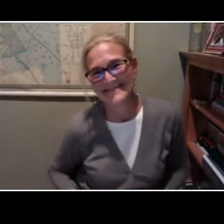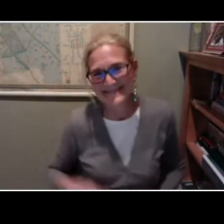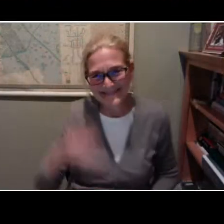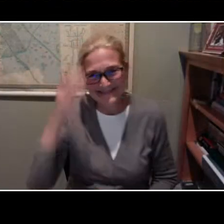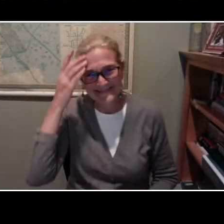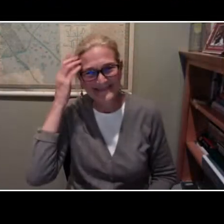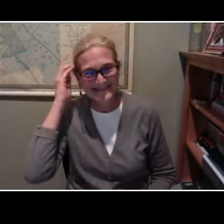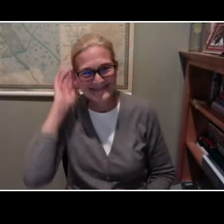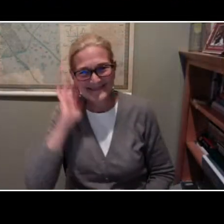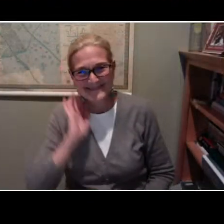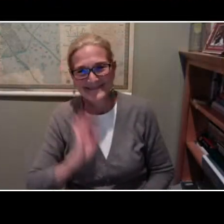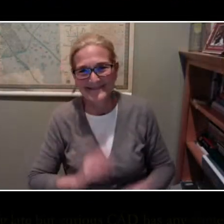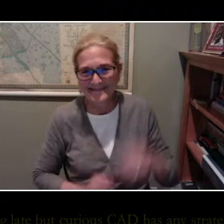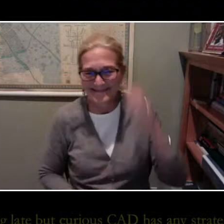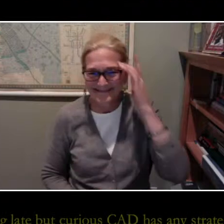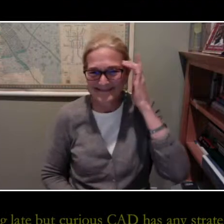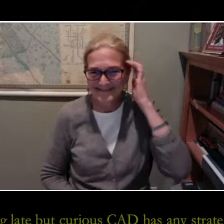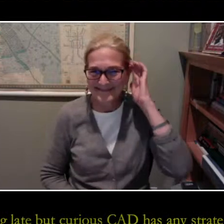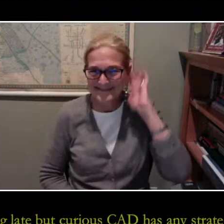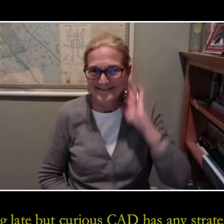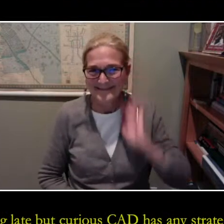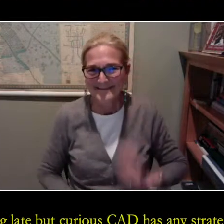Thank you. Appreciate it.